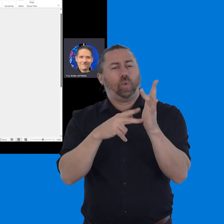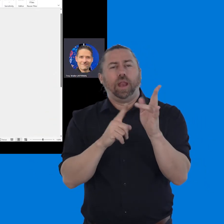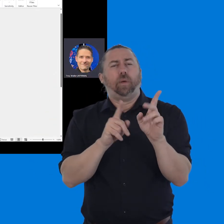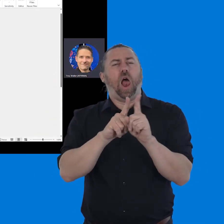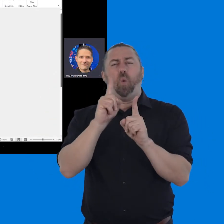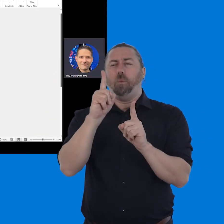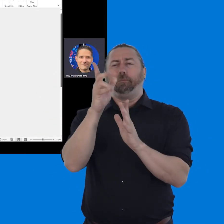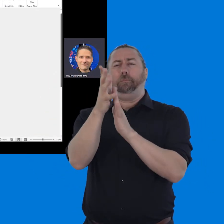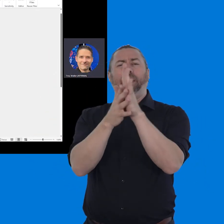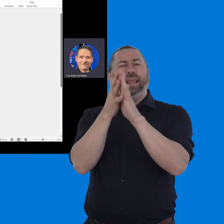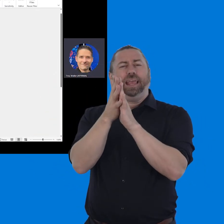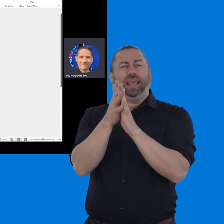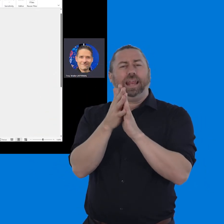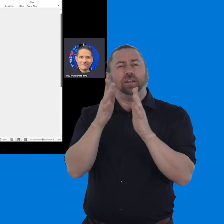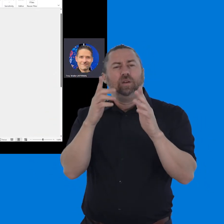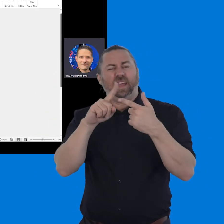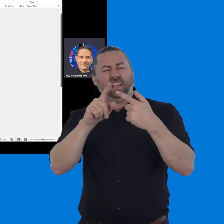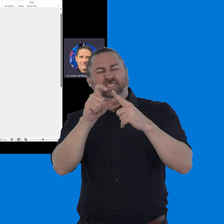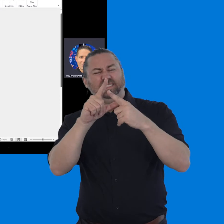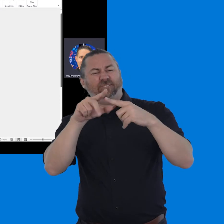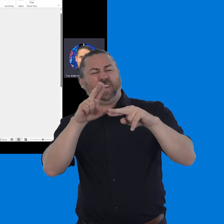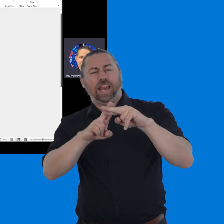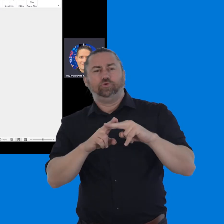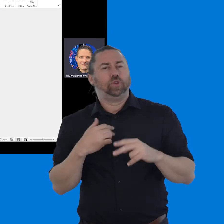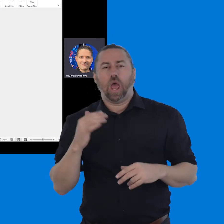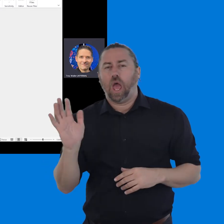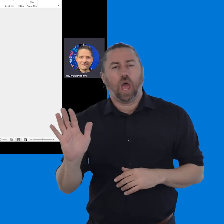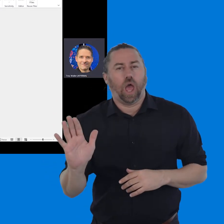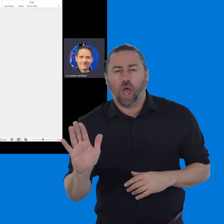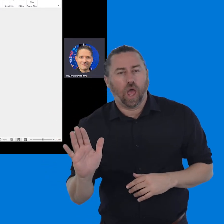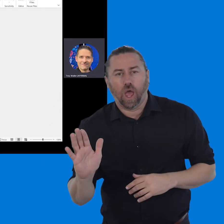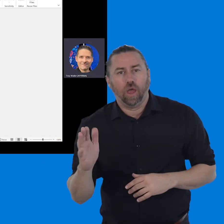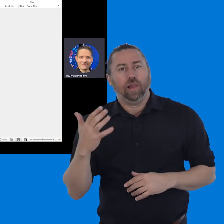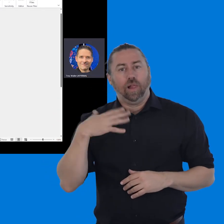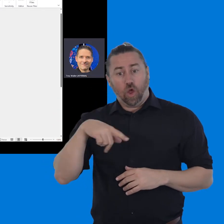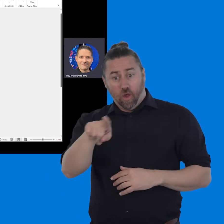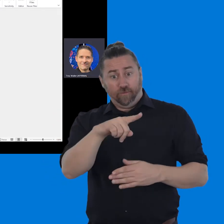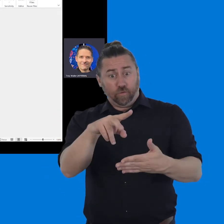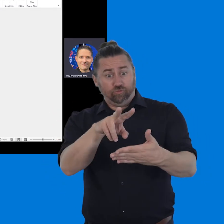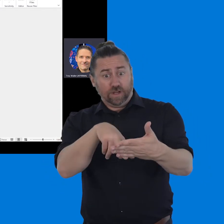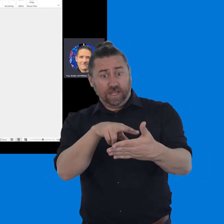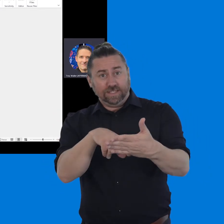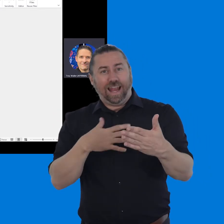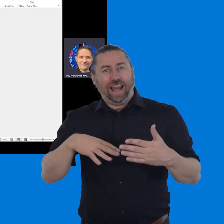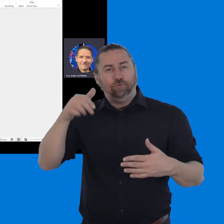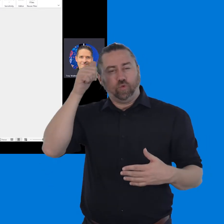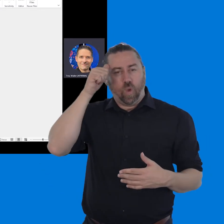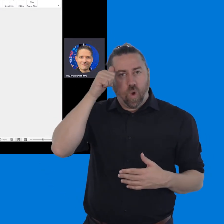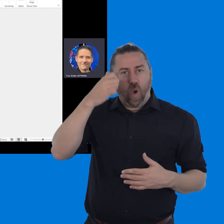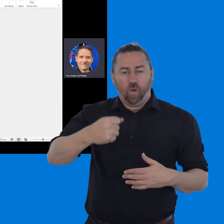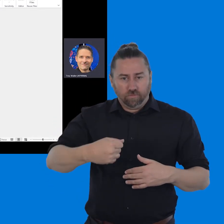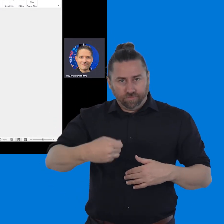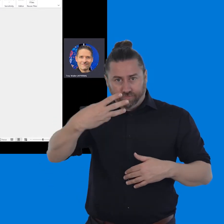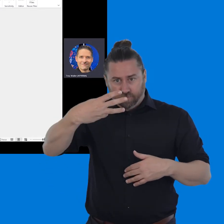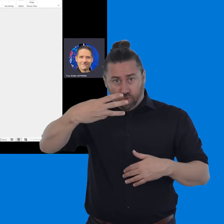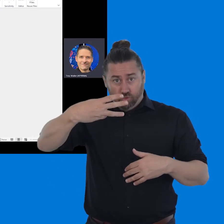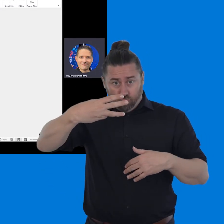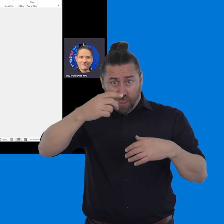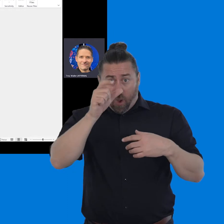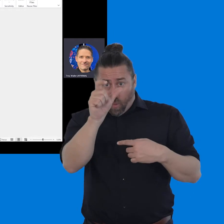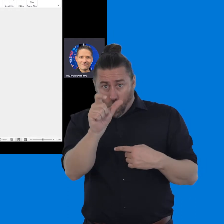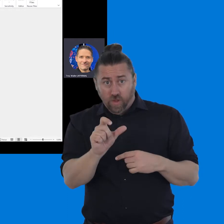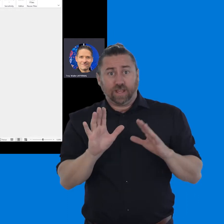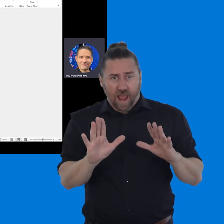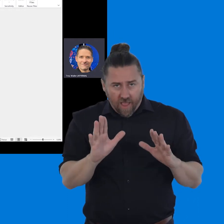to definitions or usage samples because they are the most efficient at the level of reading. The fewest words are